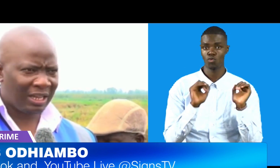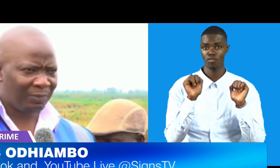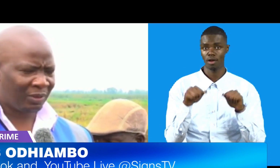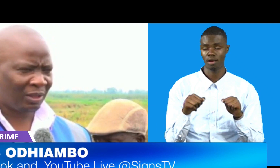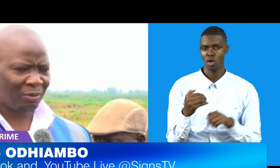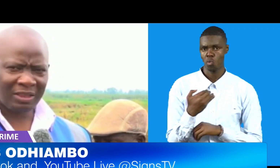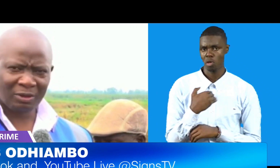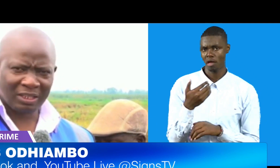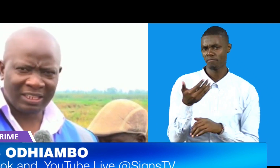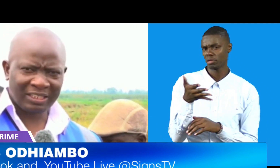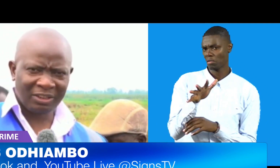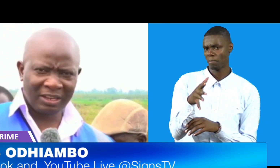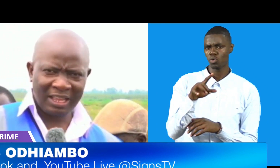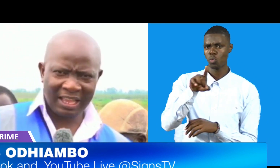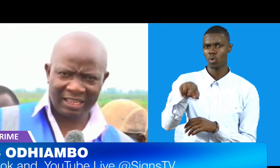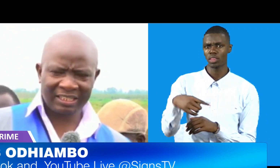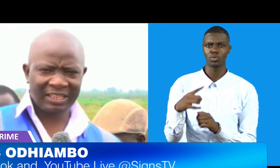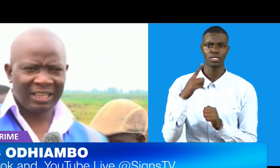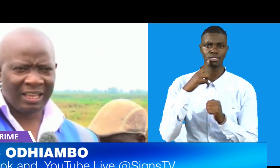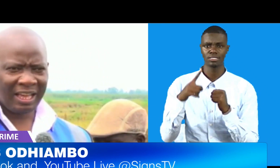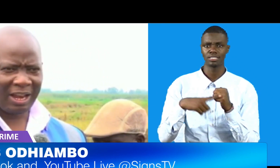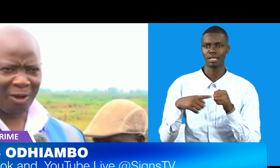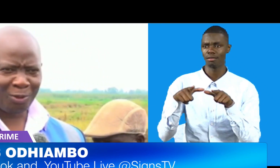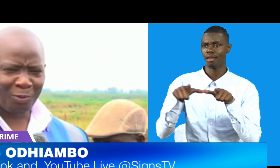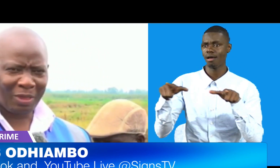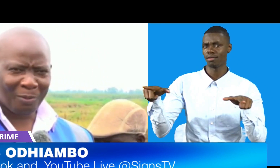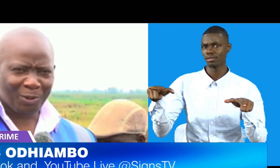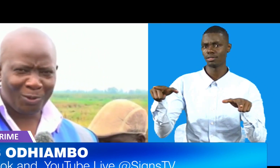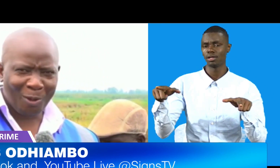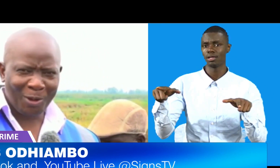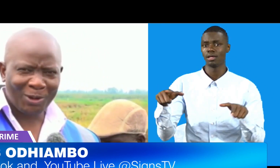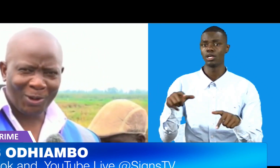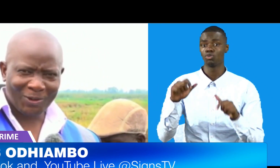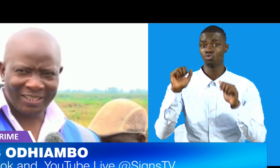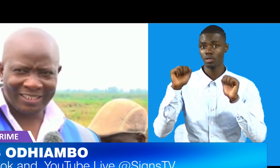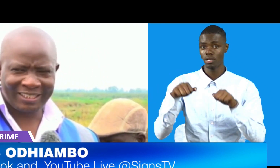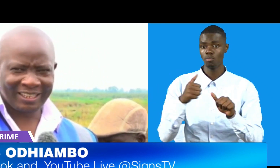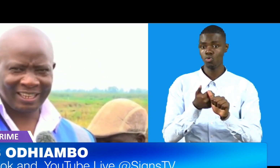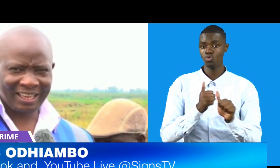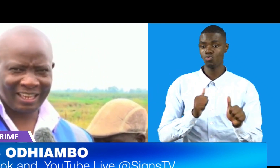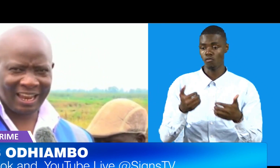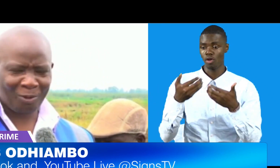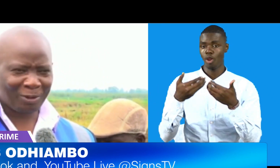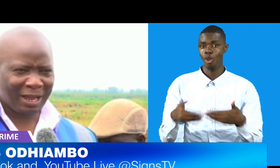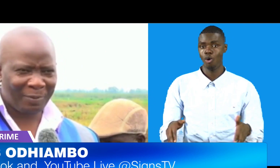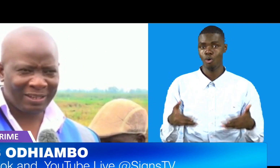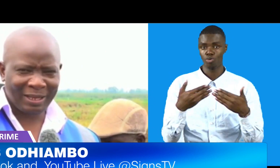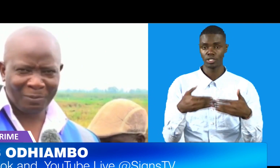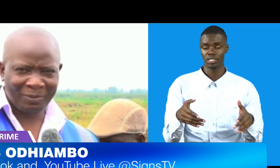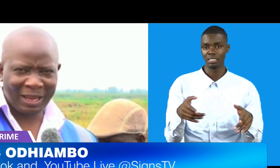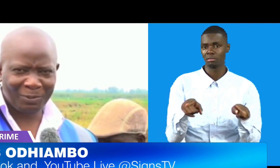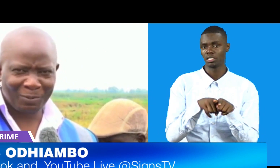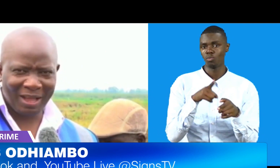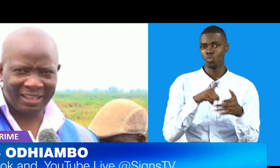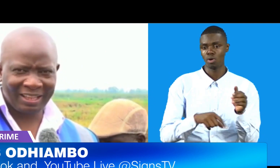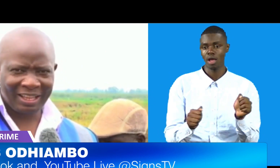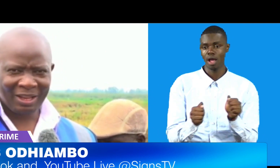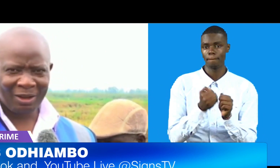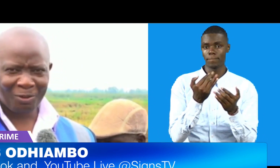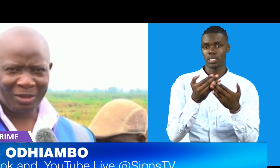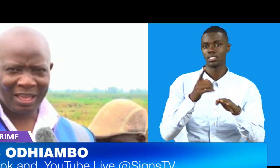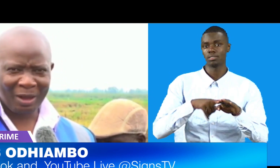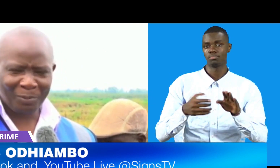about 1,600 acres, and now to be able to avoid losses like what happened some times